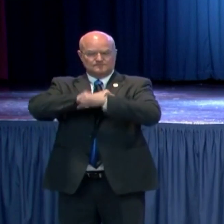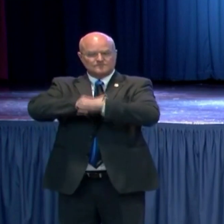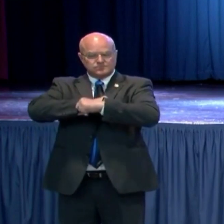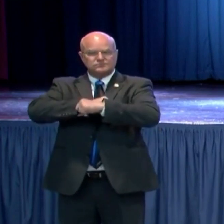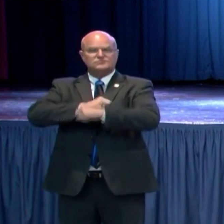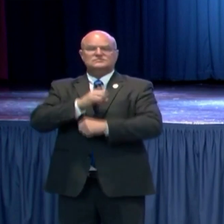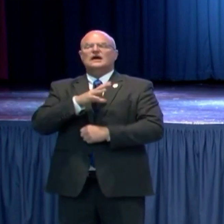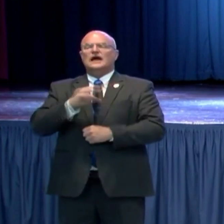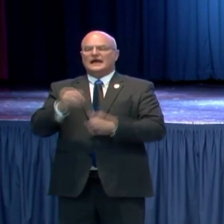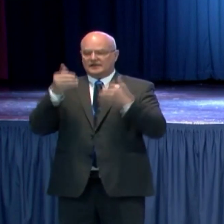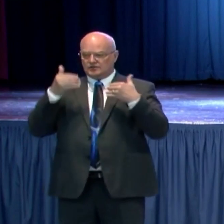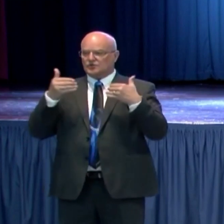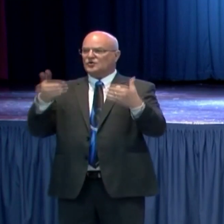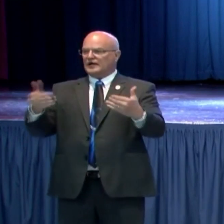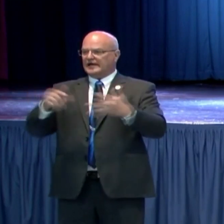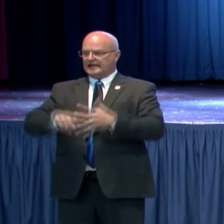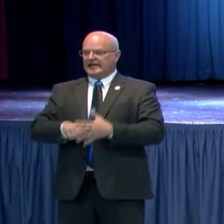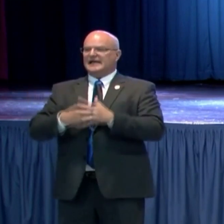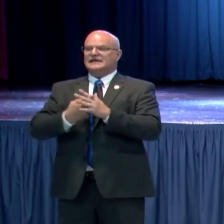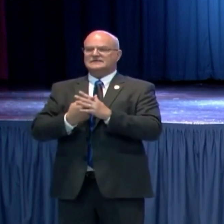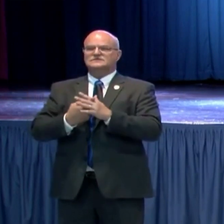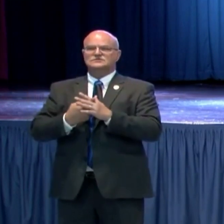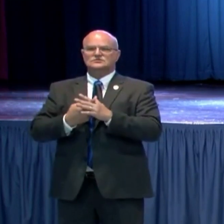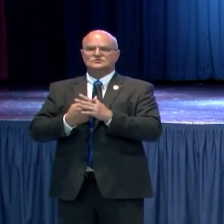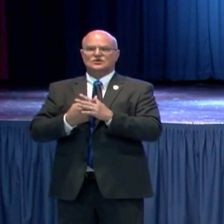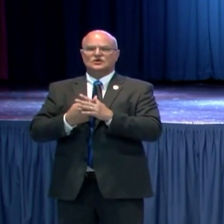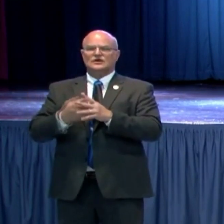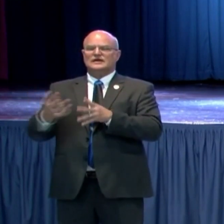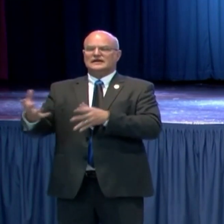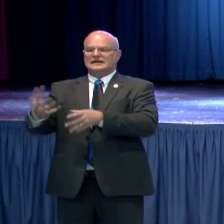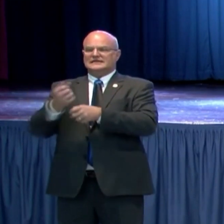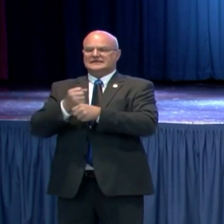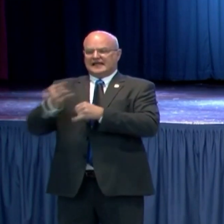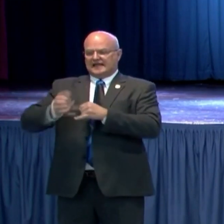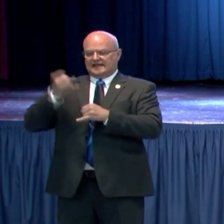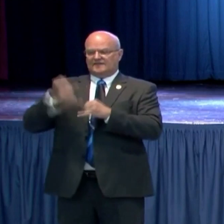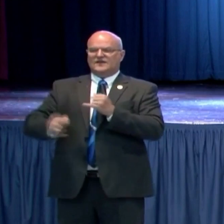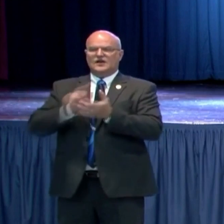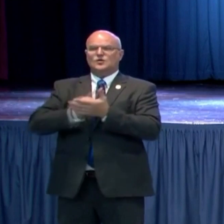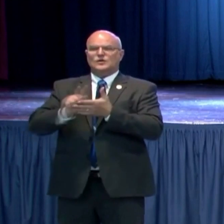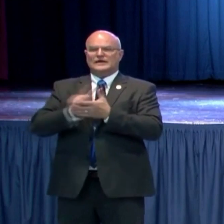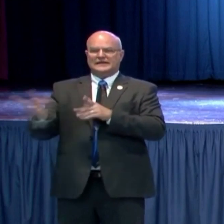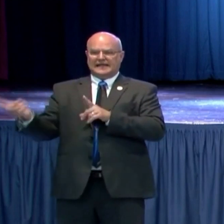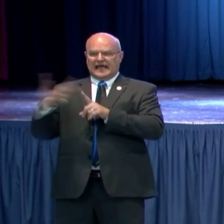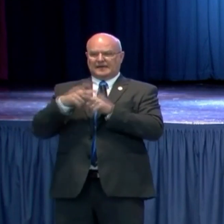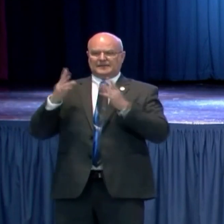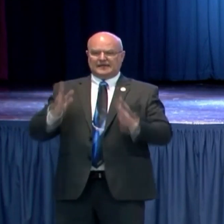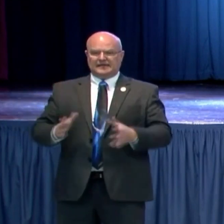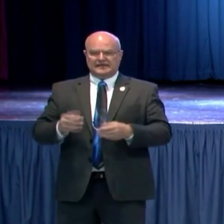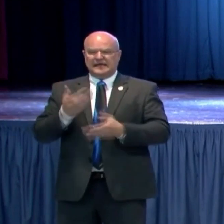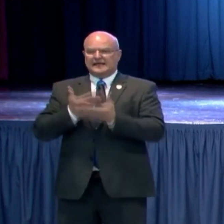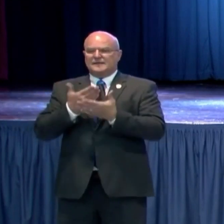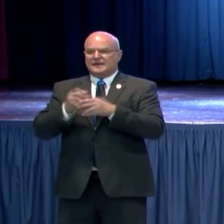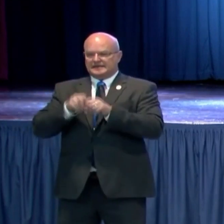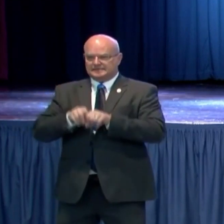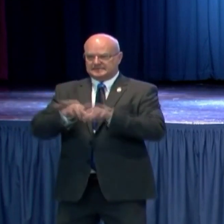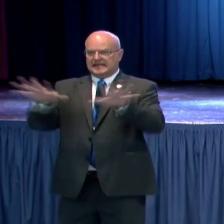to go ahead and start taking the final weekly applications and getting the money